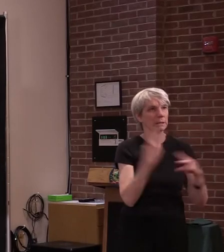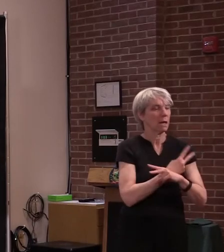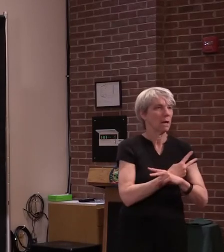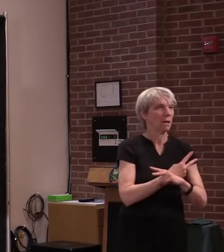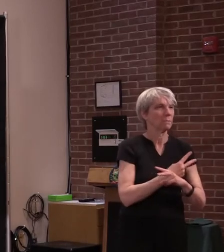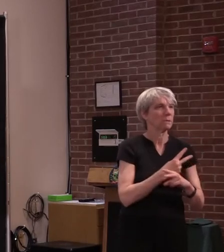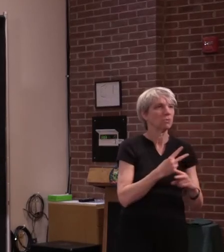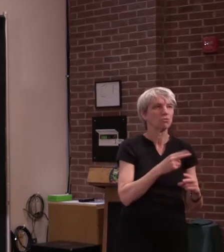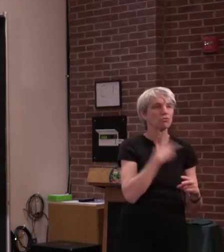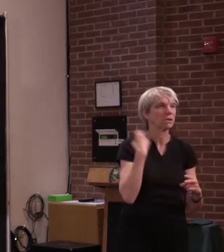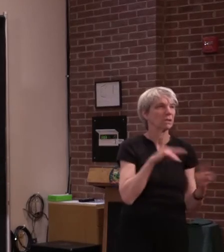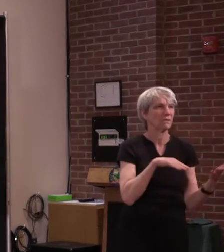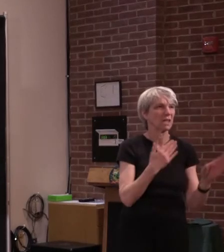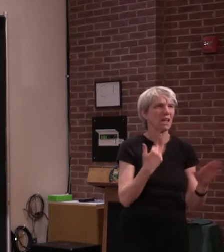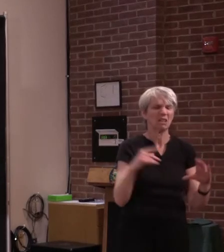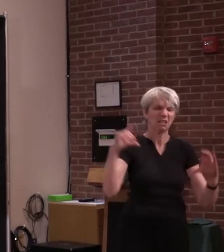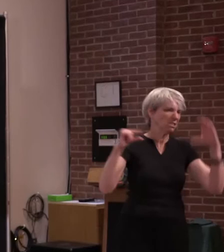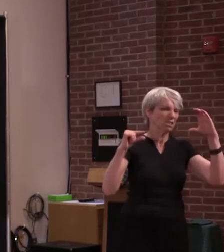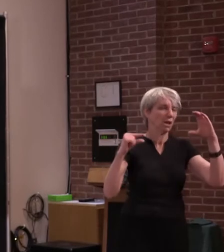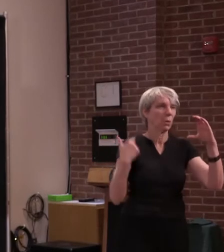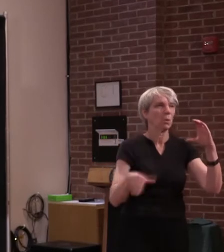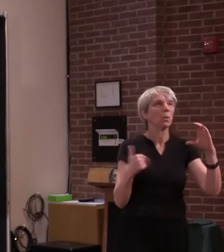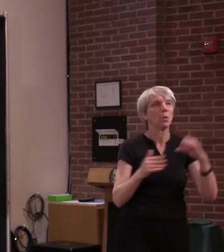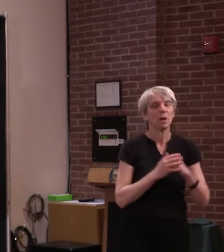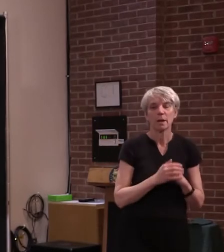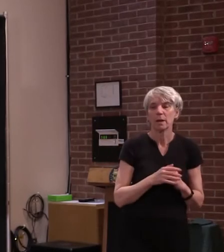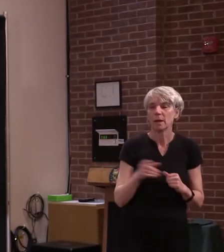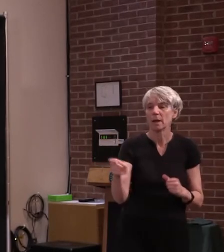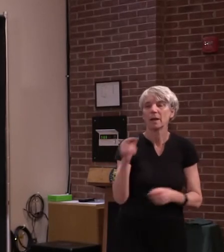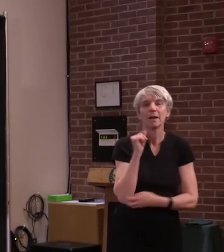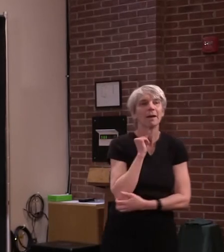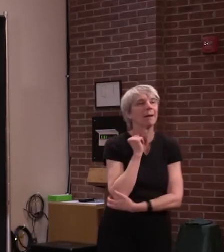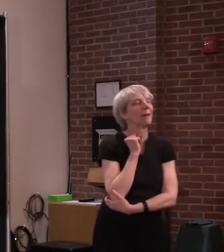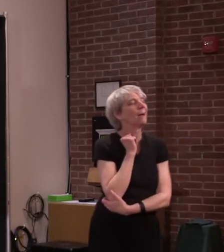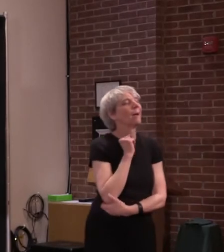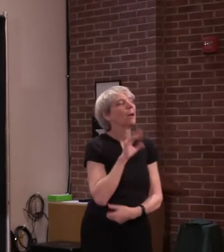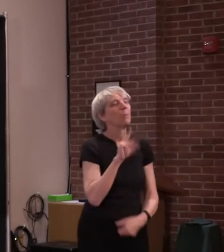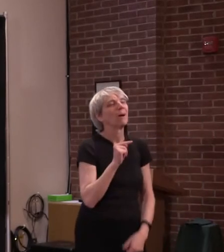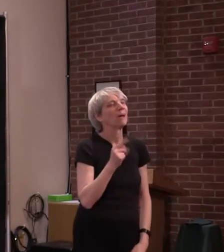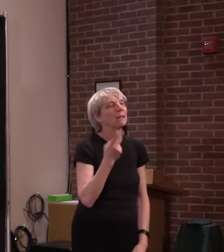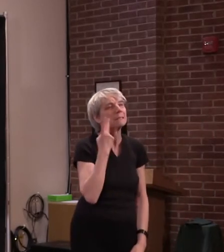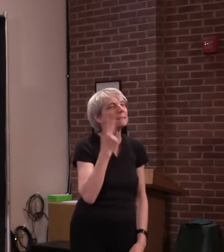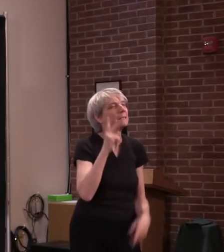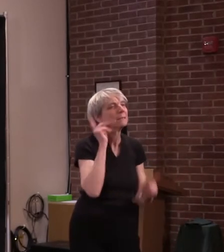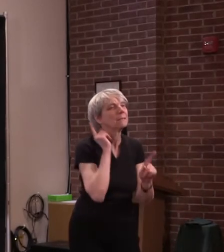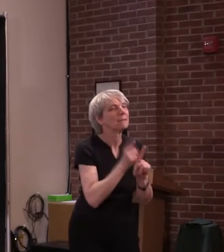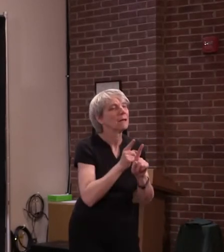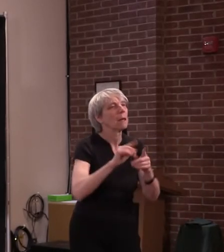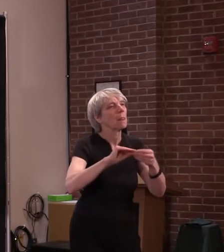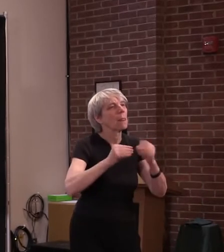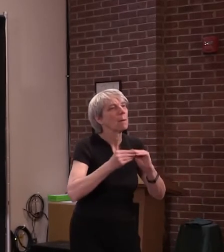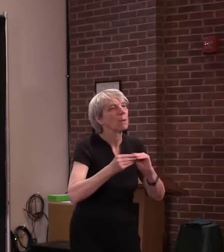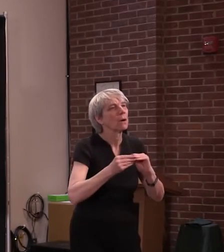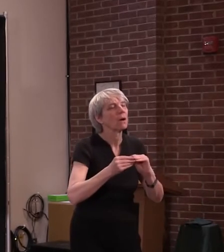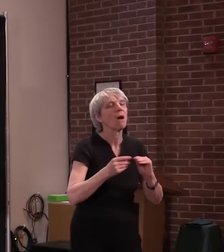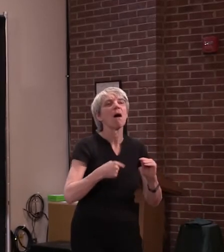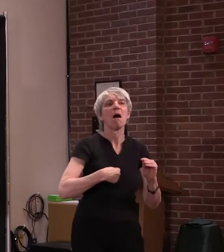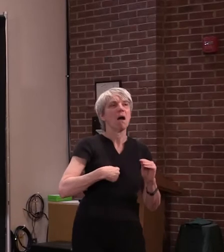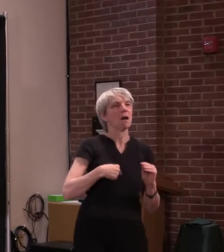death. I guess it would help if there were actual numbers of unvaccinated, so we could make that